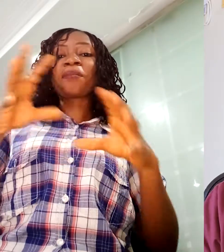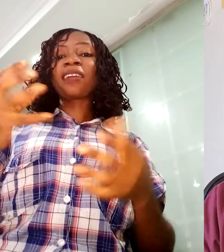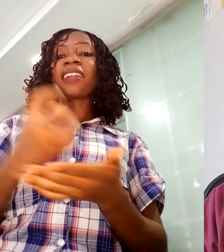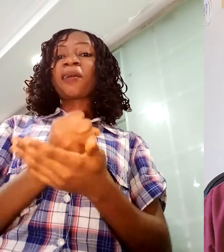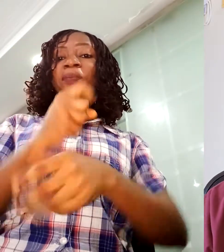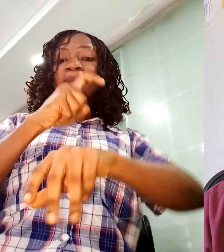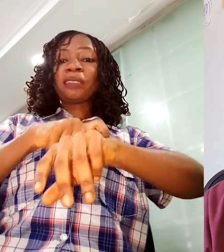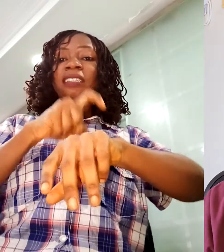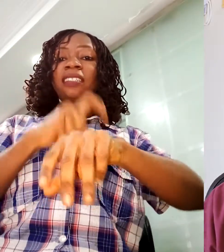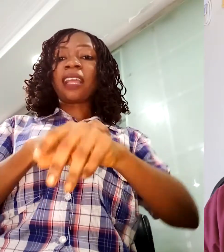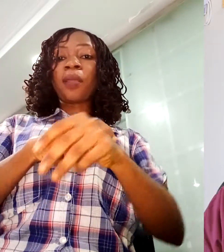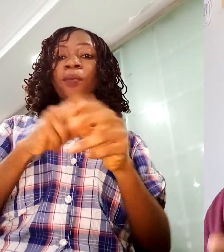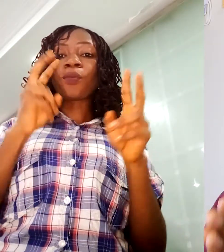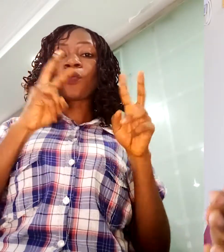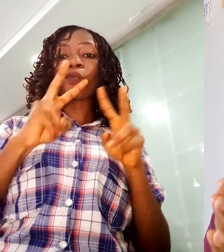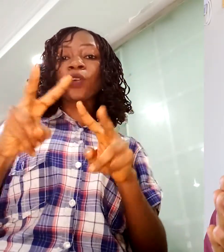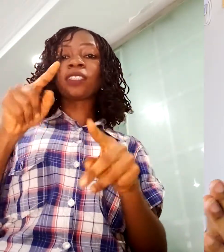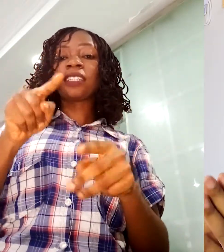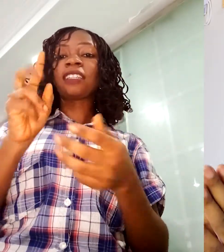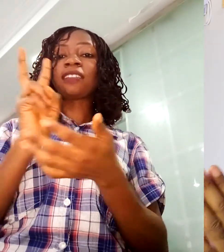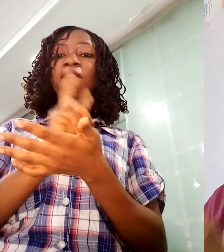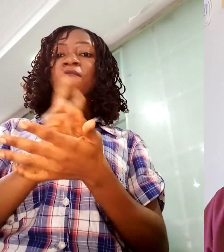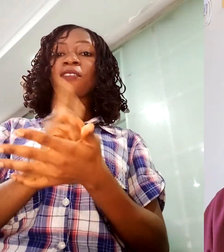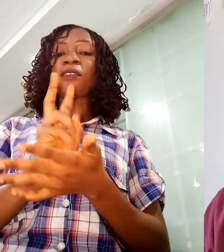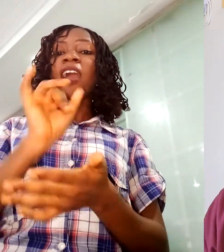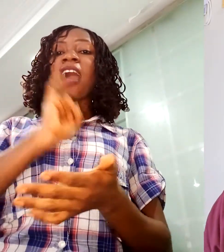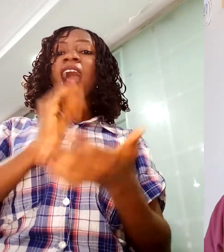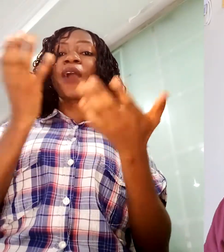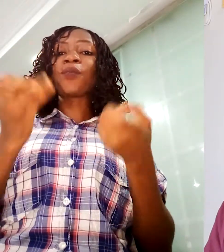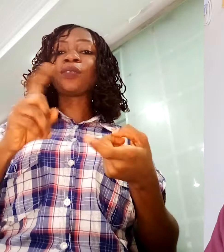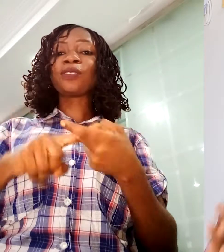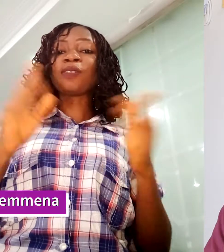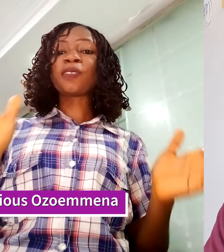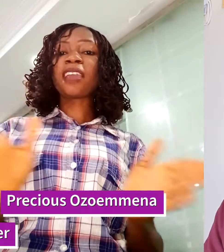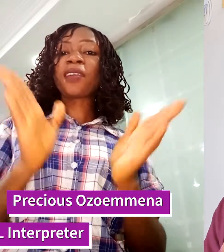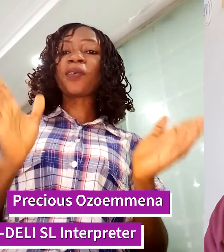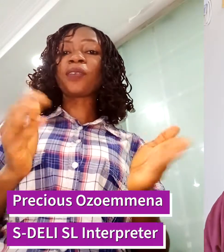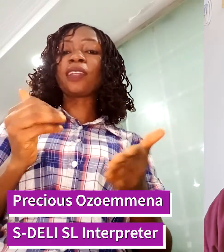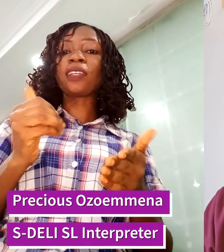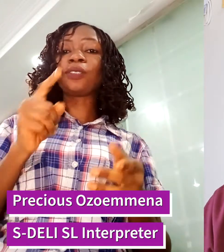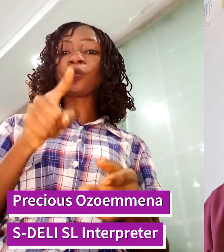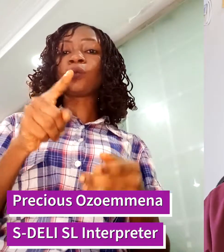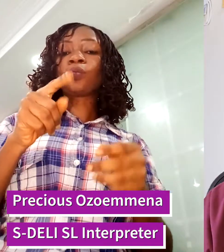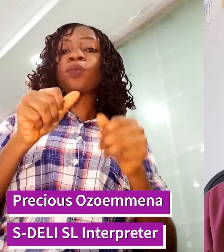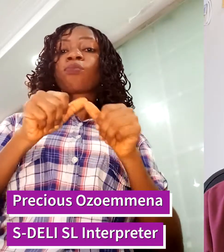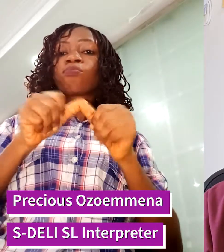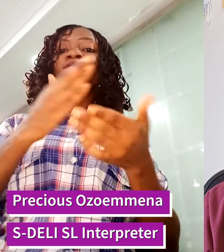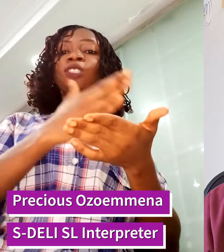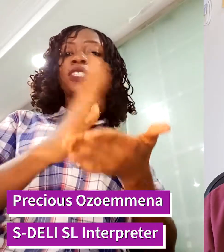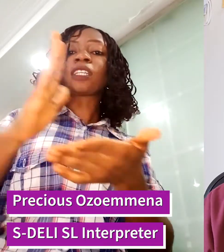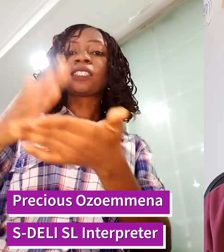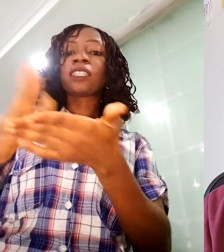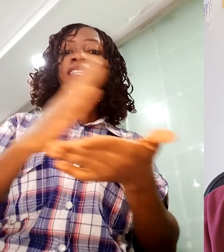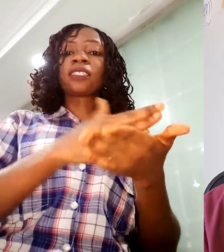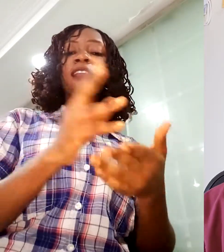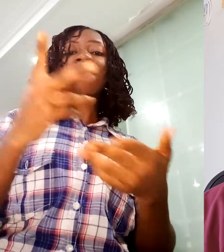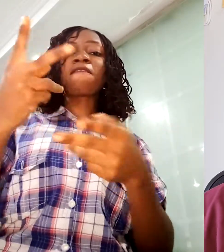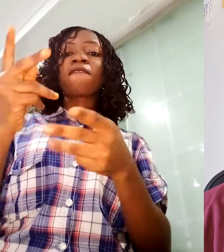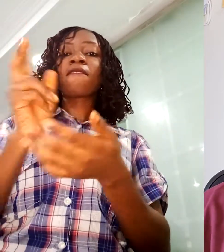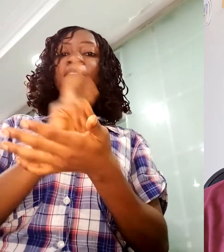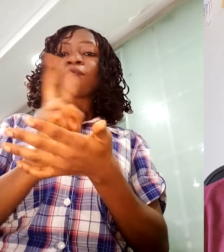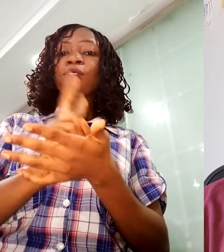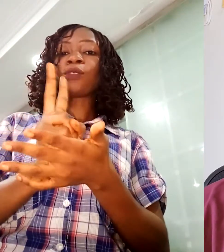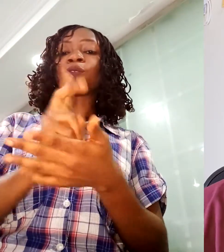today watching this video. And I also want to encourage you that you should go ahead and share this video to